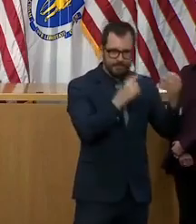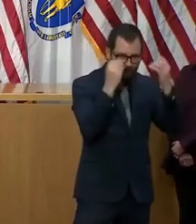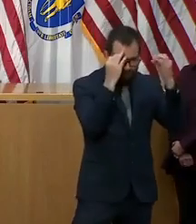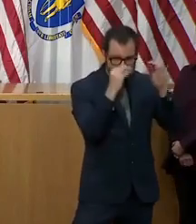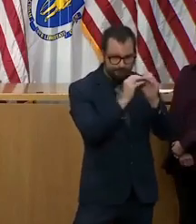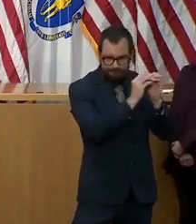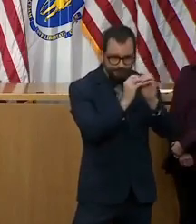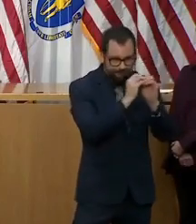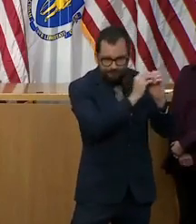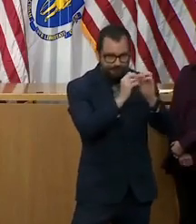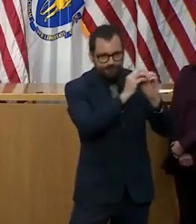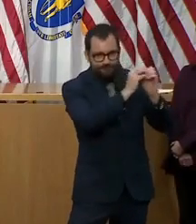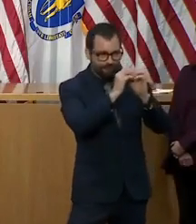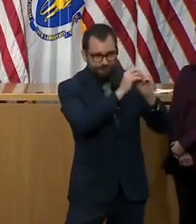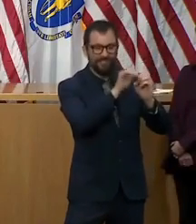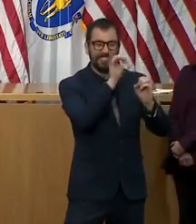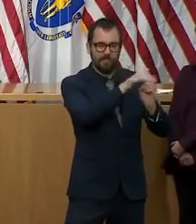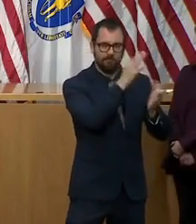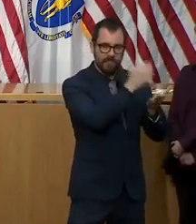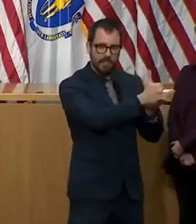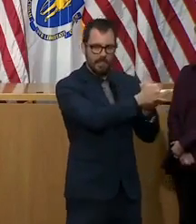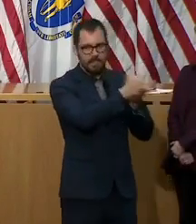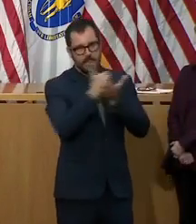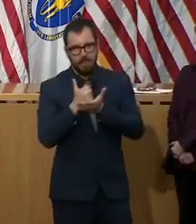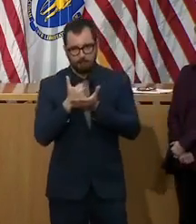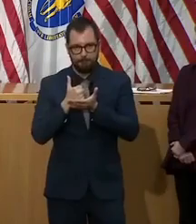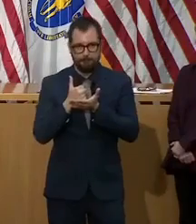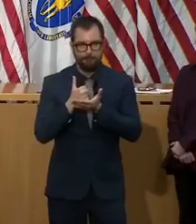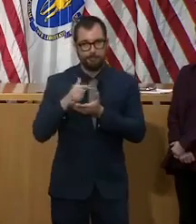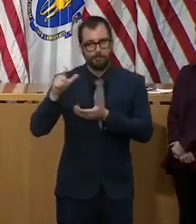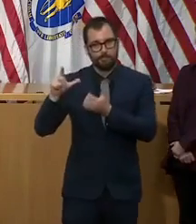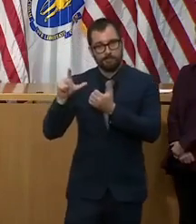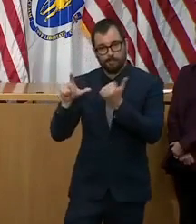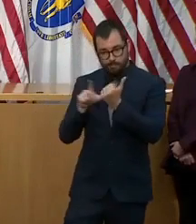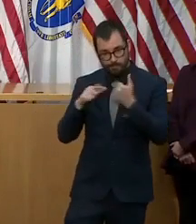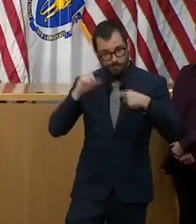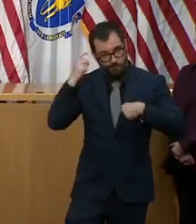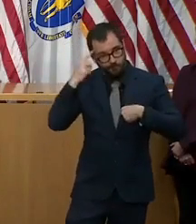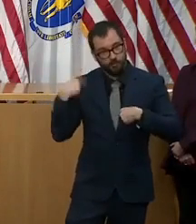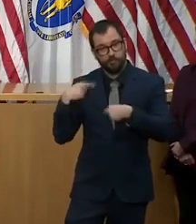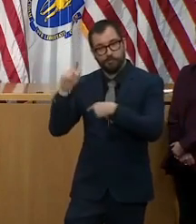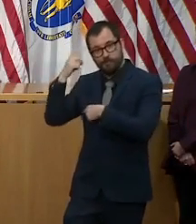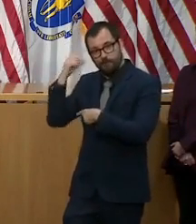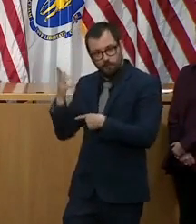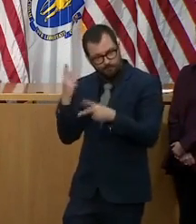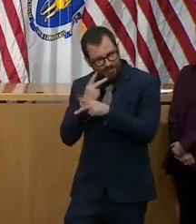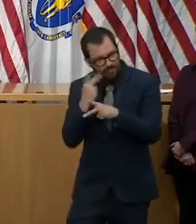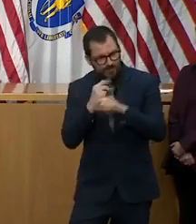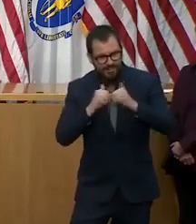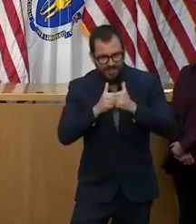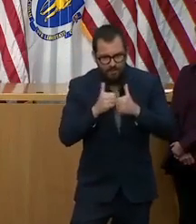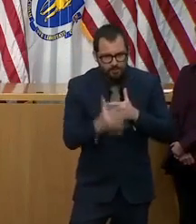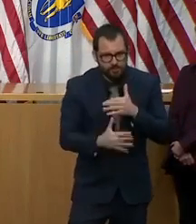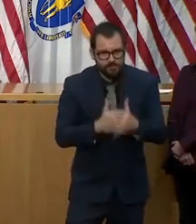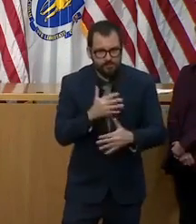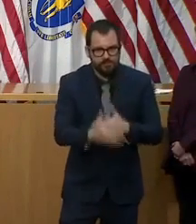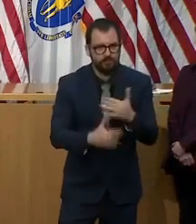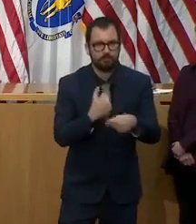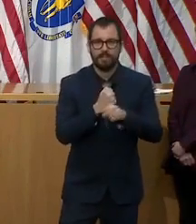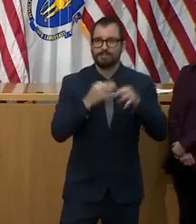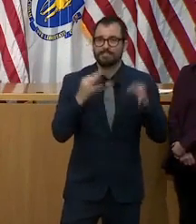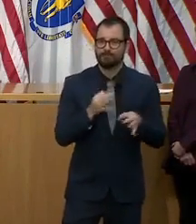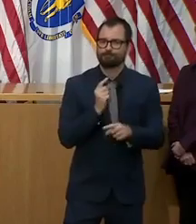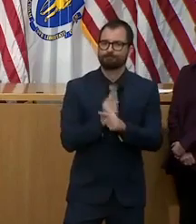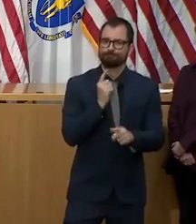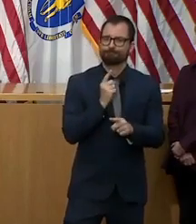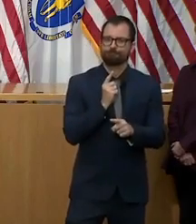health metrics that will guide us to making smart, informed decisions for the safety and health